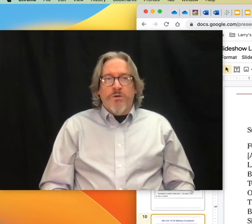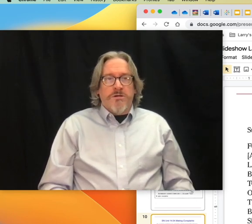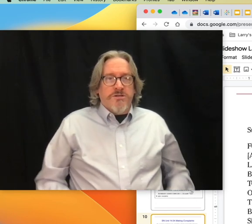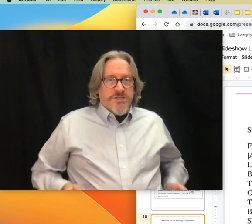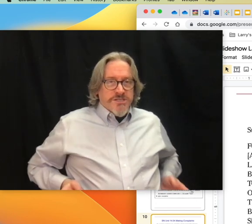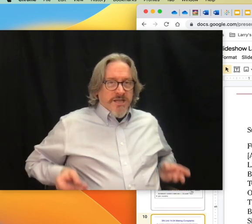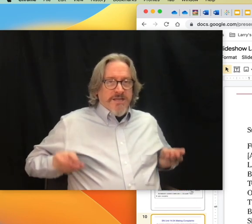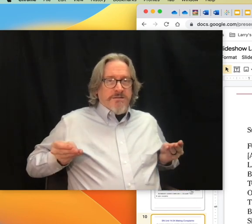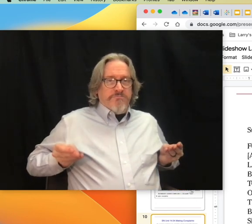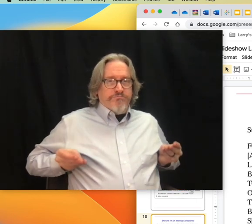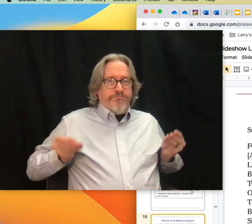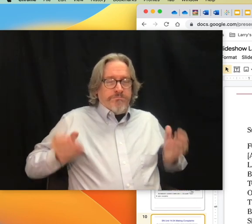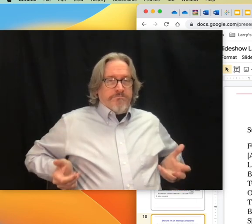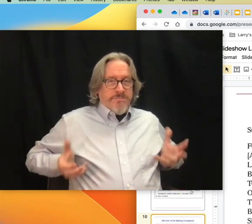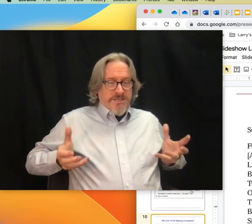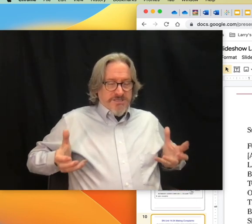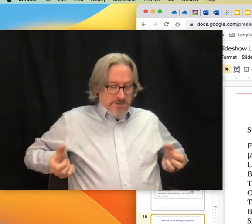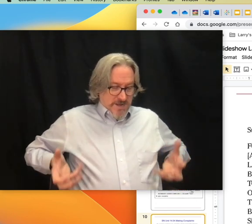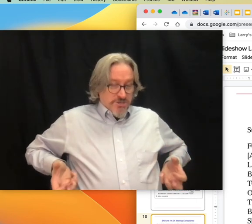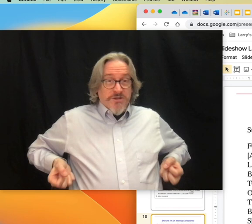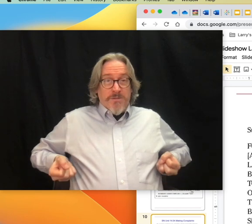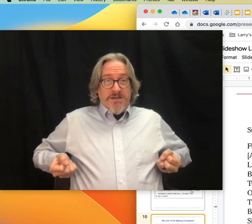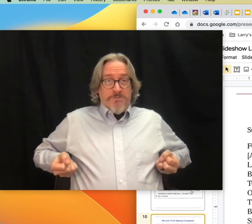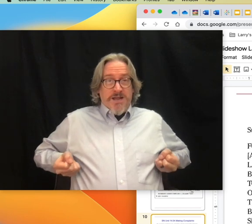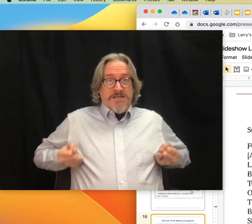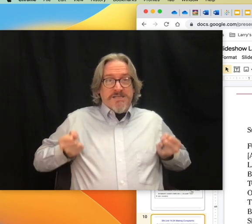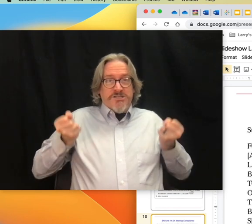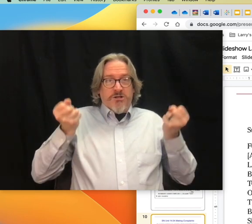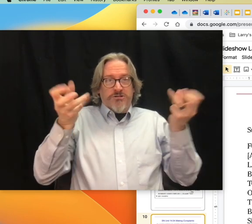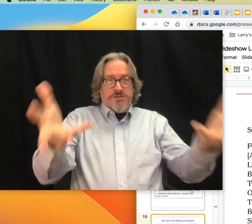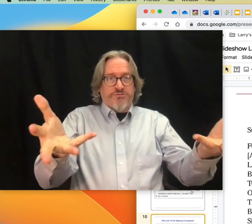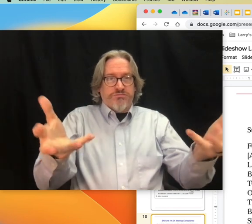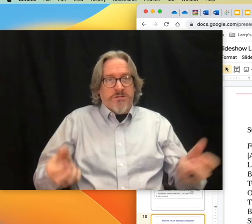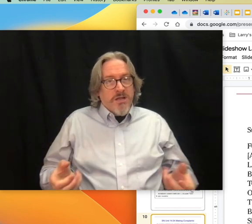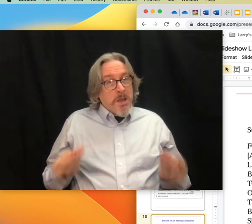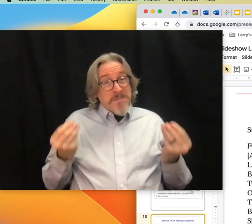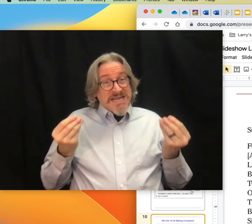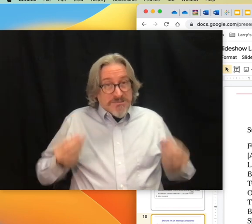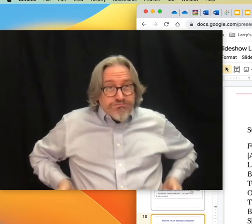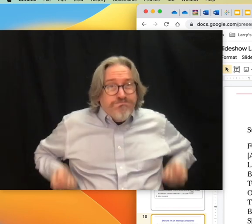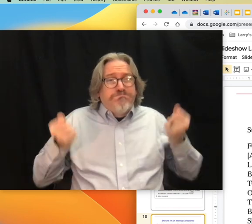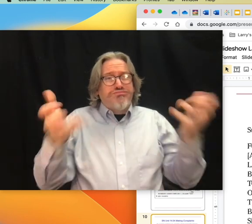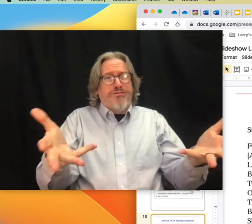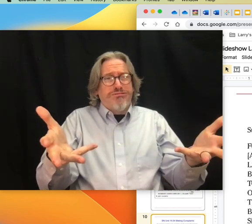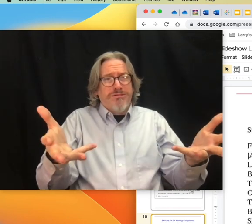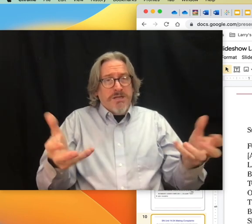If you're just like, imagine you got money in your pockets and it's all just,